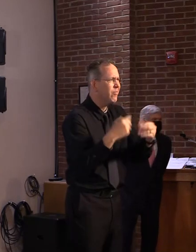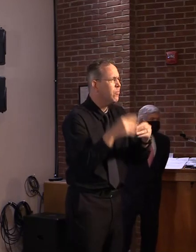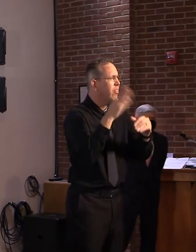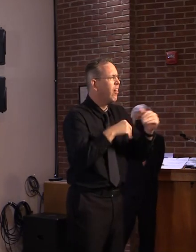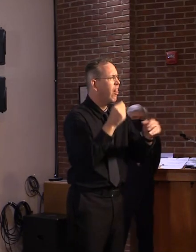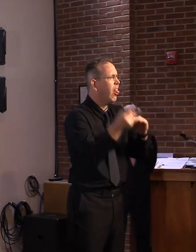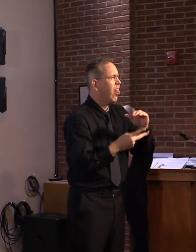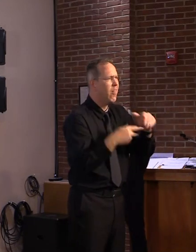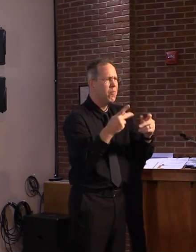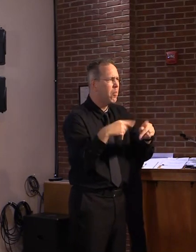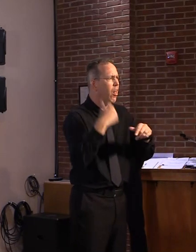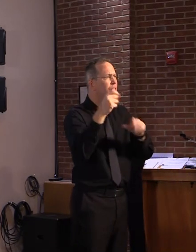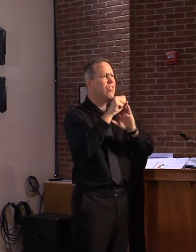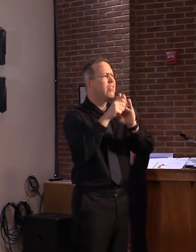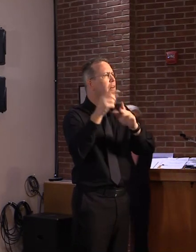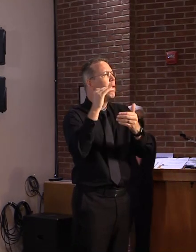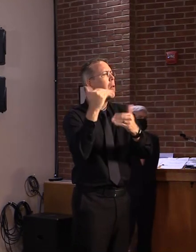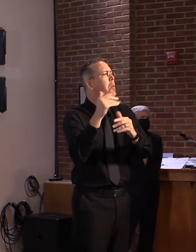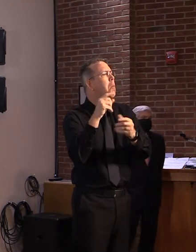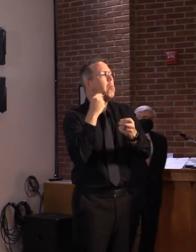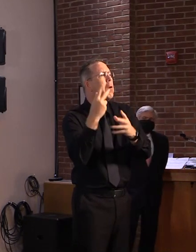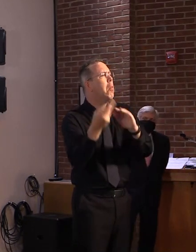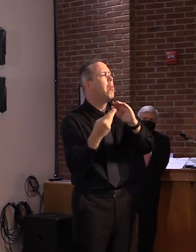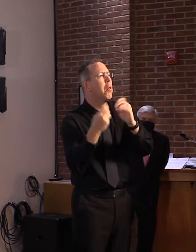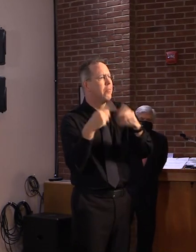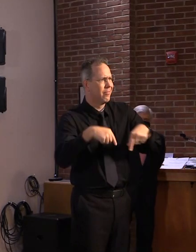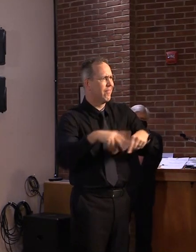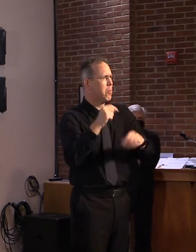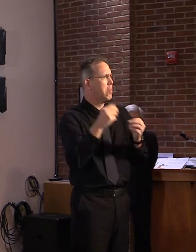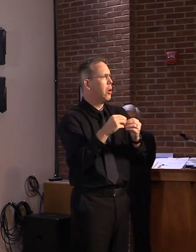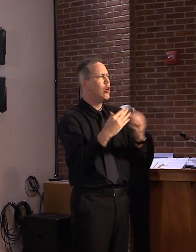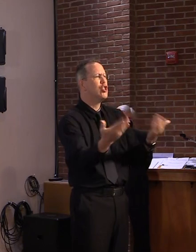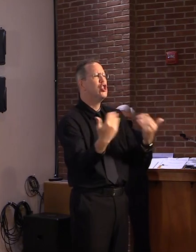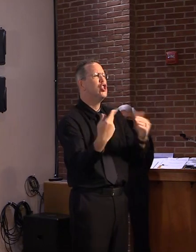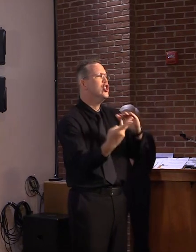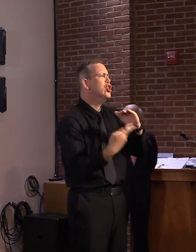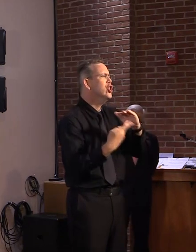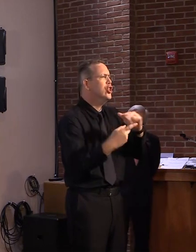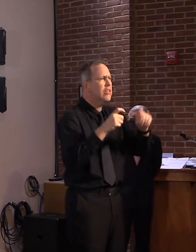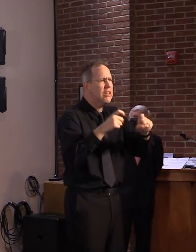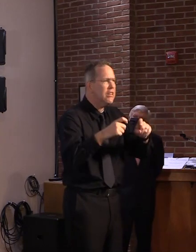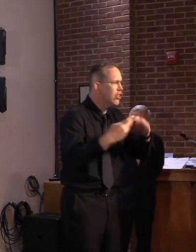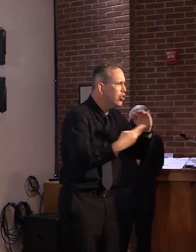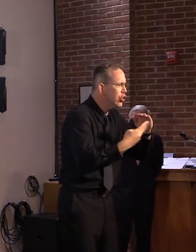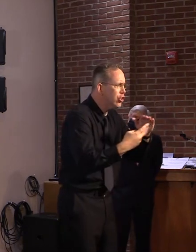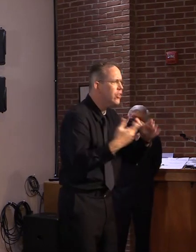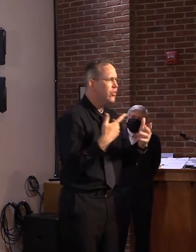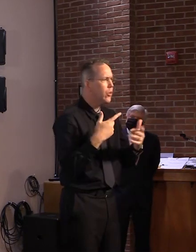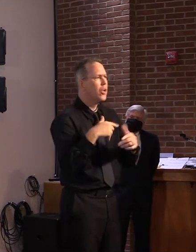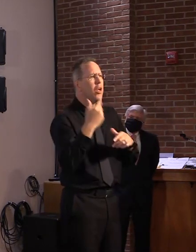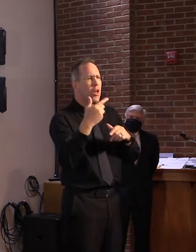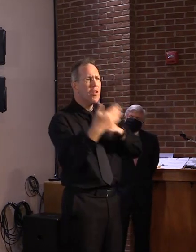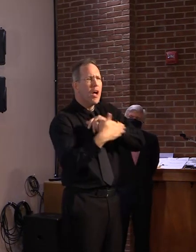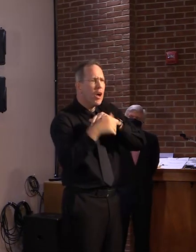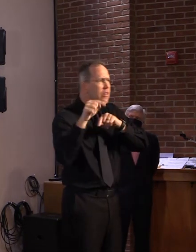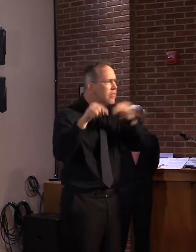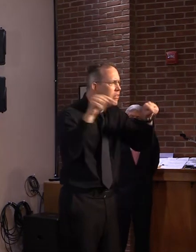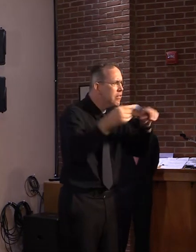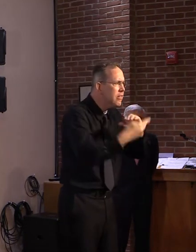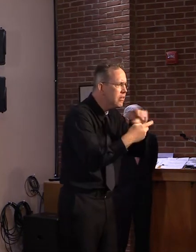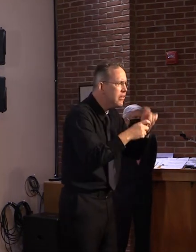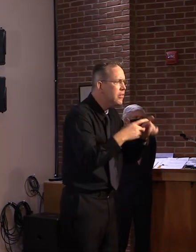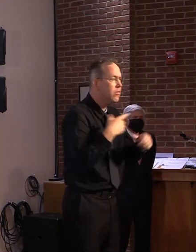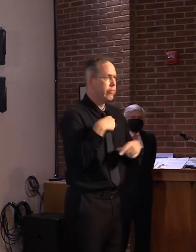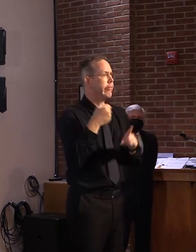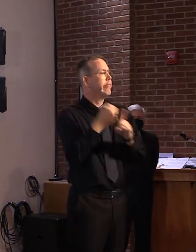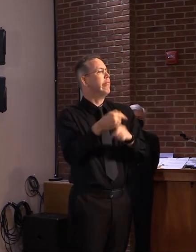of disease in other sectors of the state. I'm trying to be very cautious as I talk about